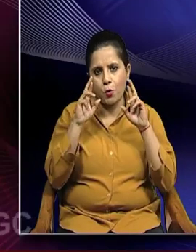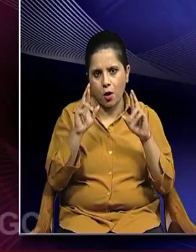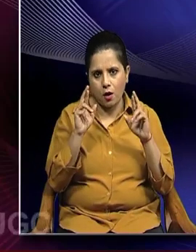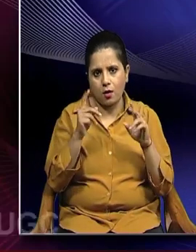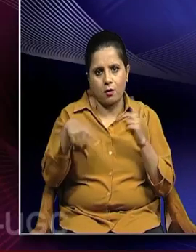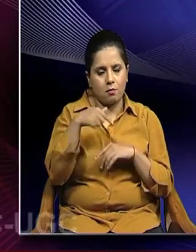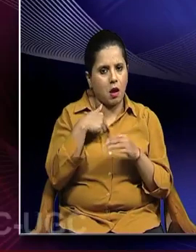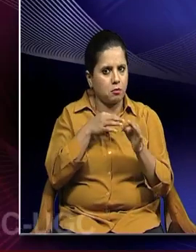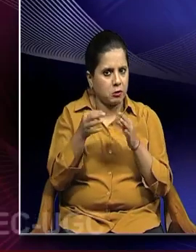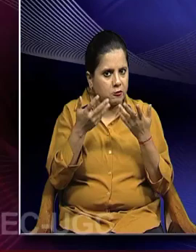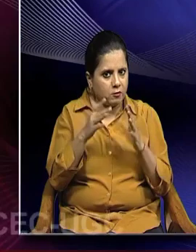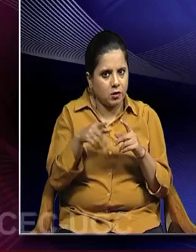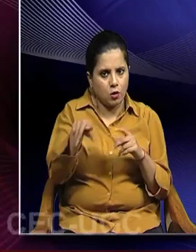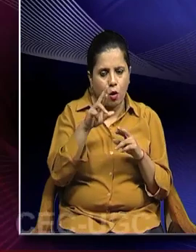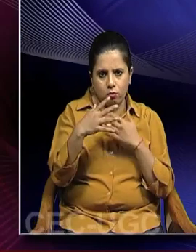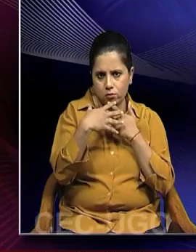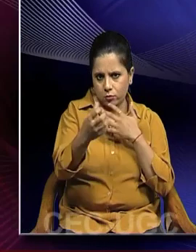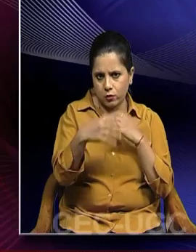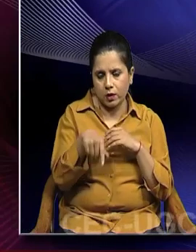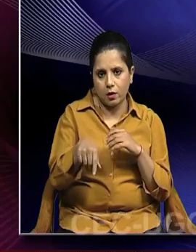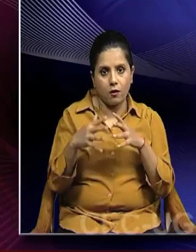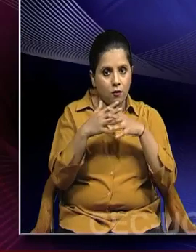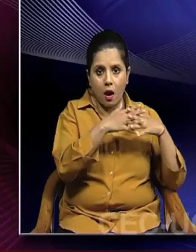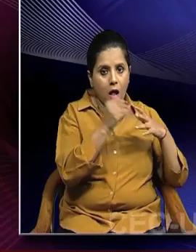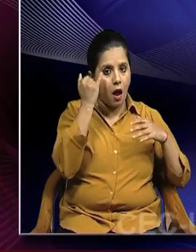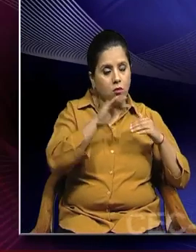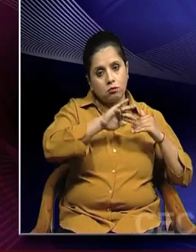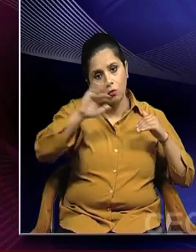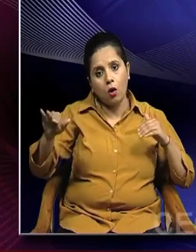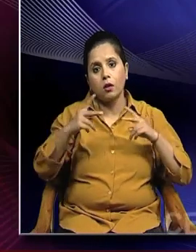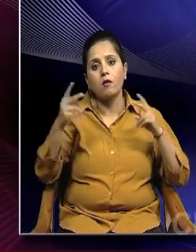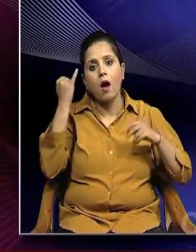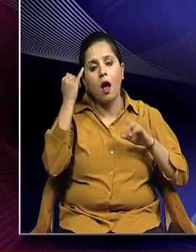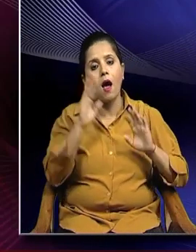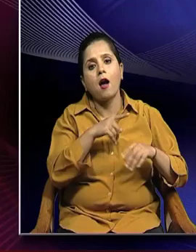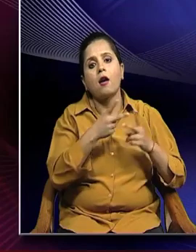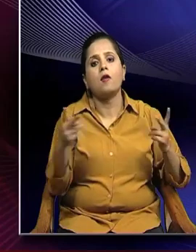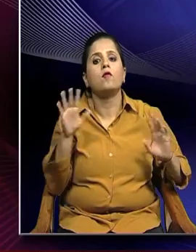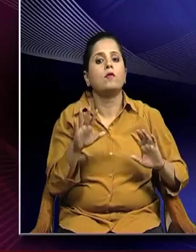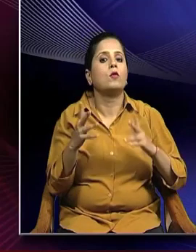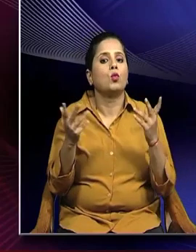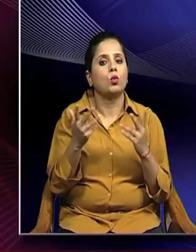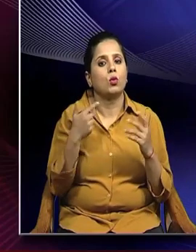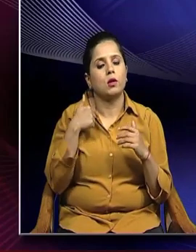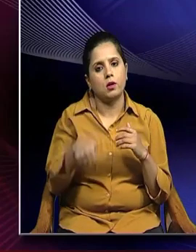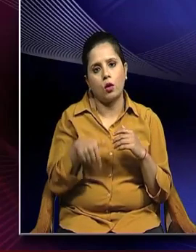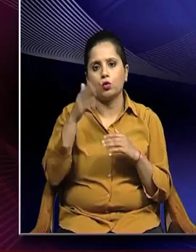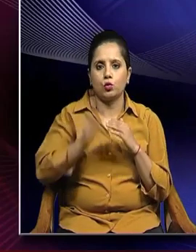I have explained to you beyond the Western idea of management what is there. With this, I am ending